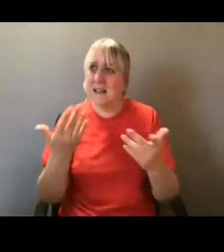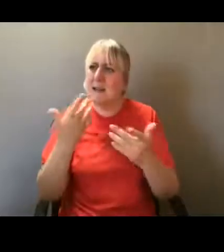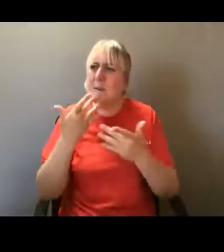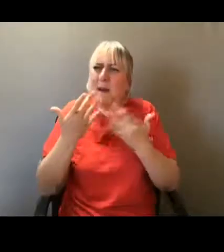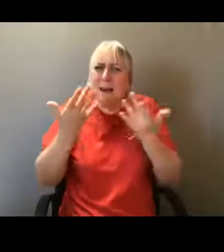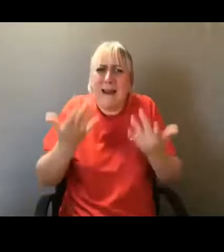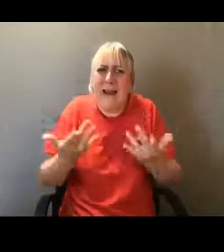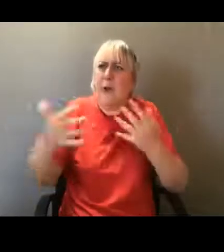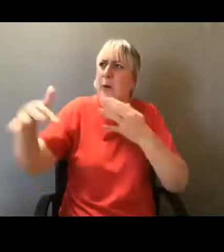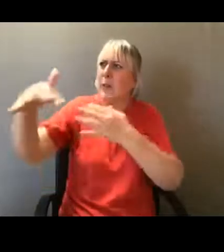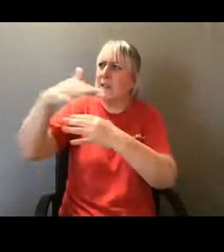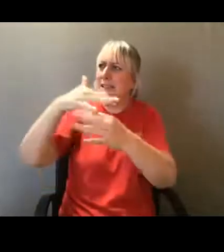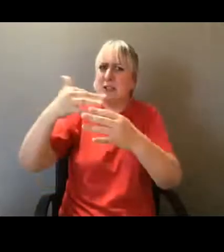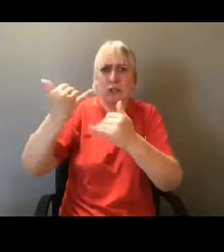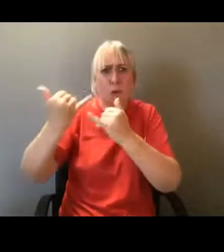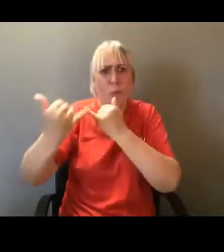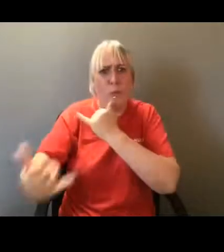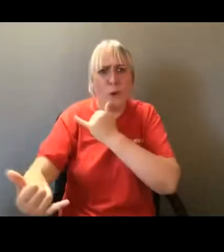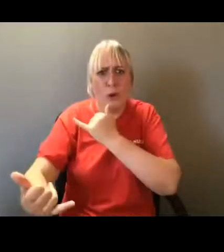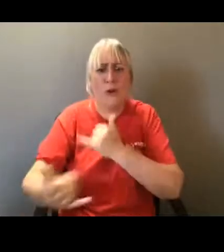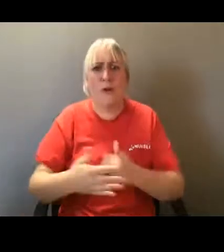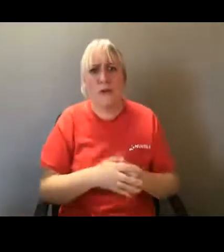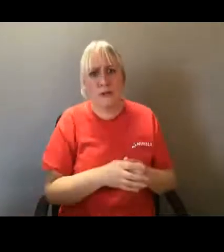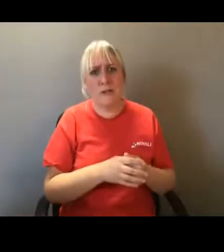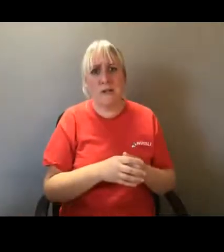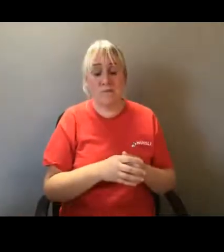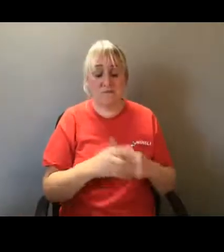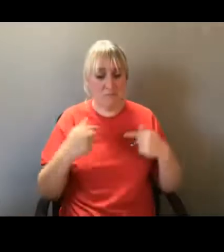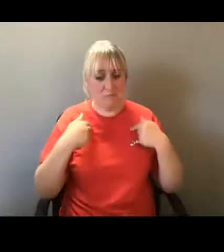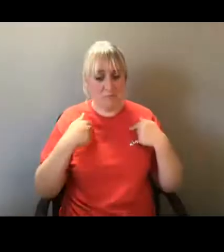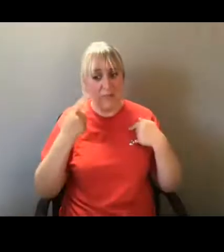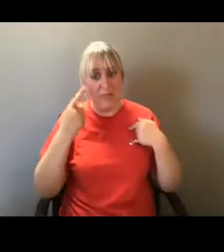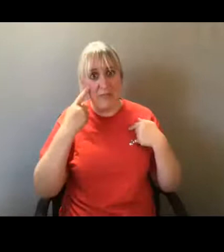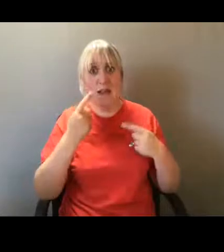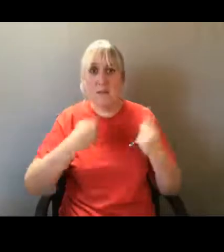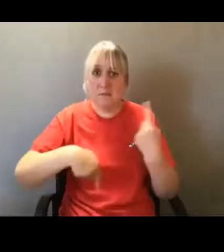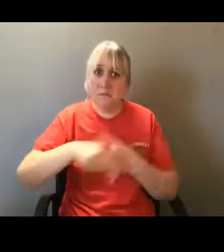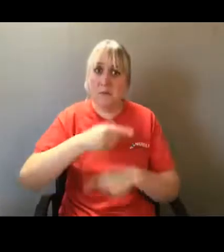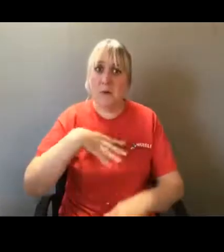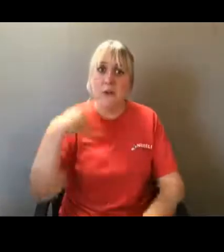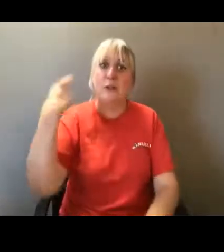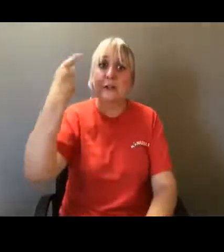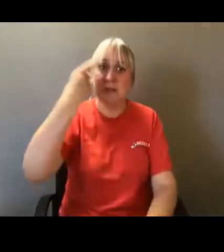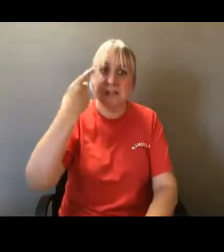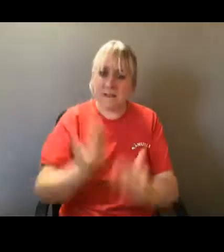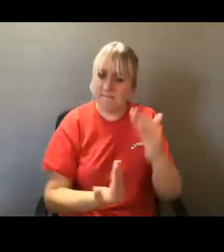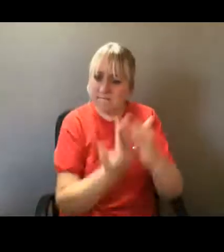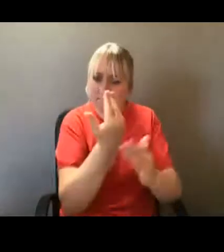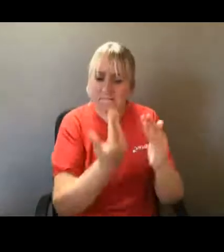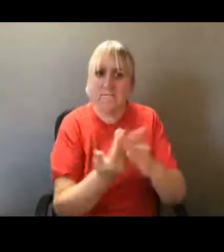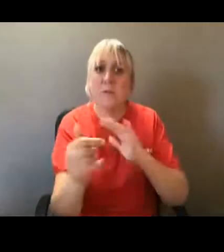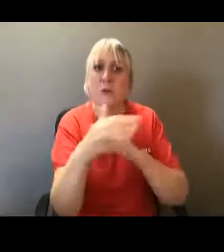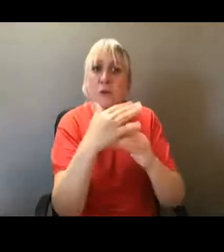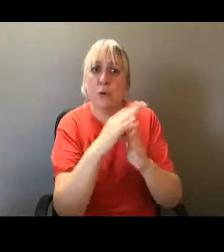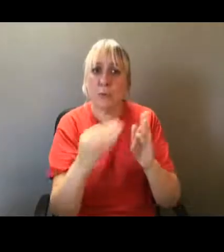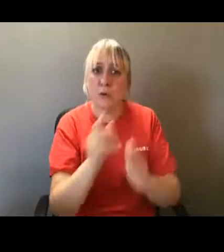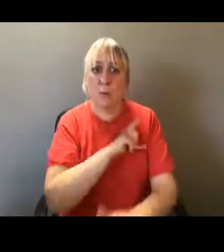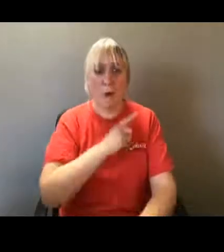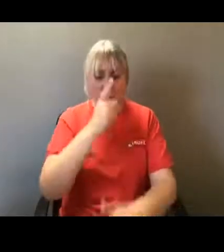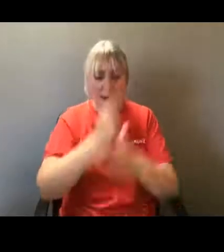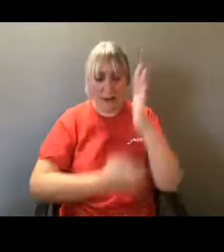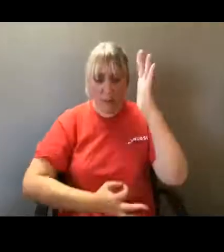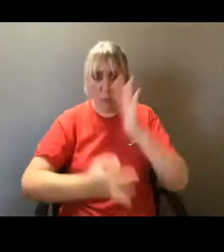are arguably even harder. But I still think it's something worth considering because of the greater unity it could bring and because of